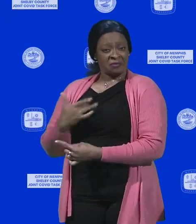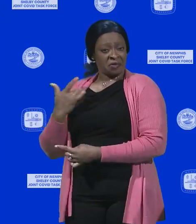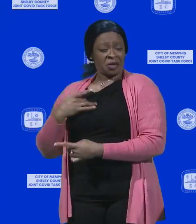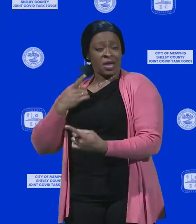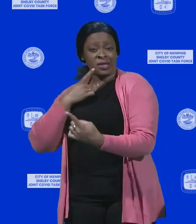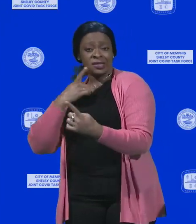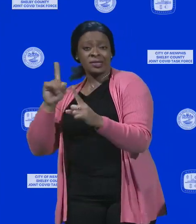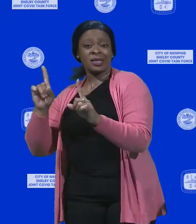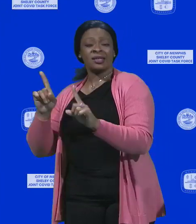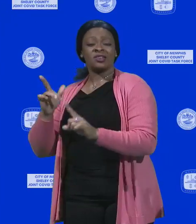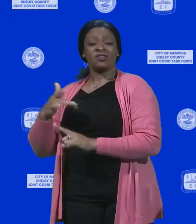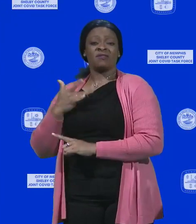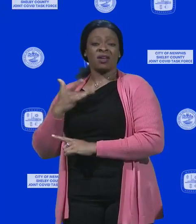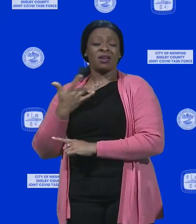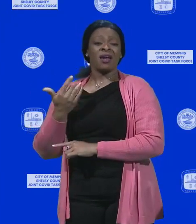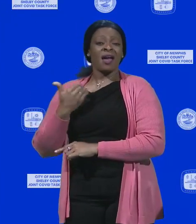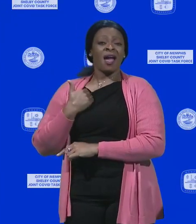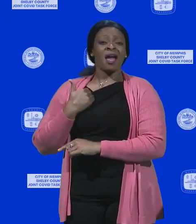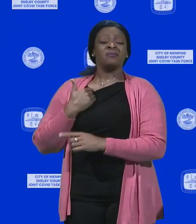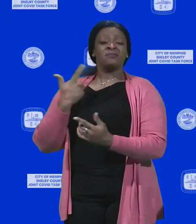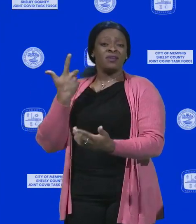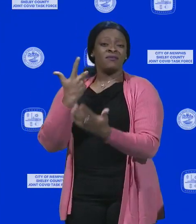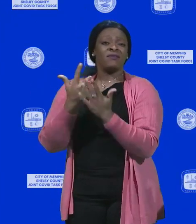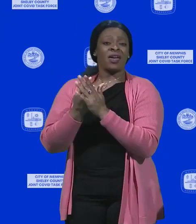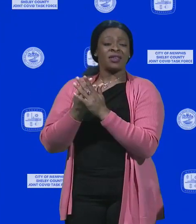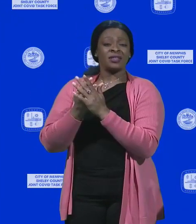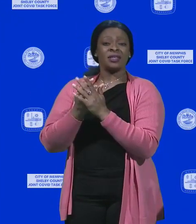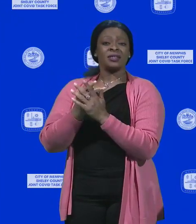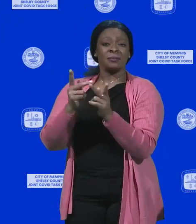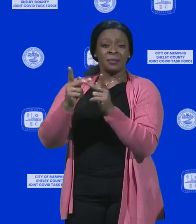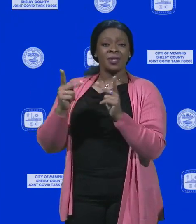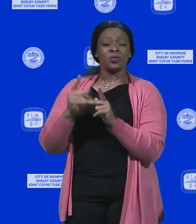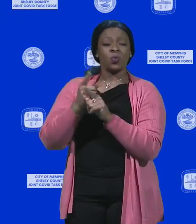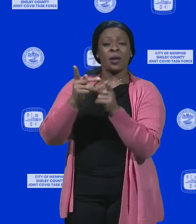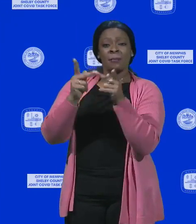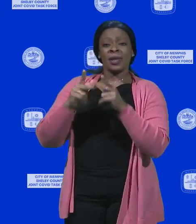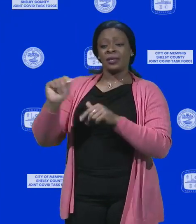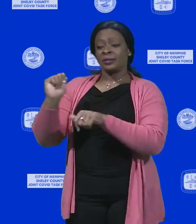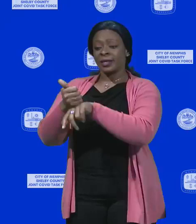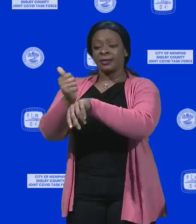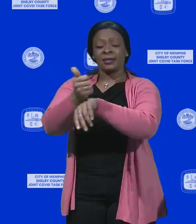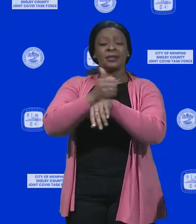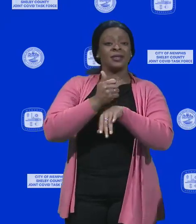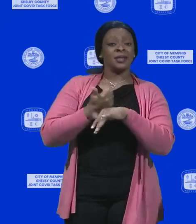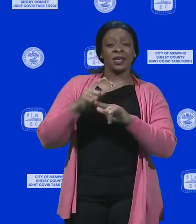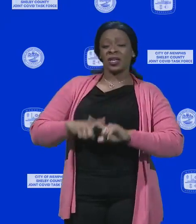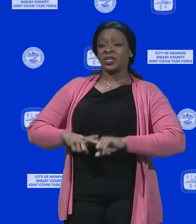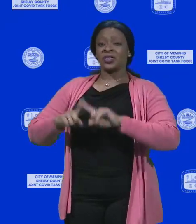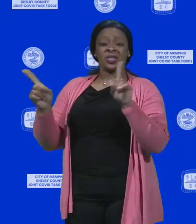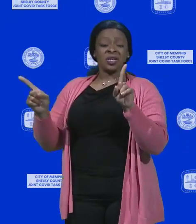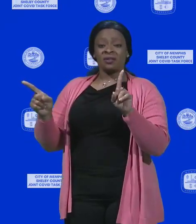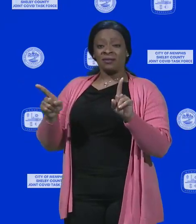successful? Do you think that you had vaccination sites in the right places? Are there any differences that you think, if